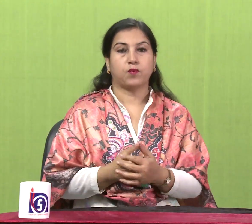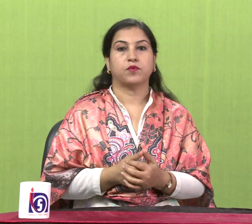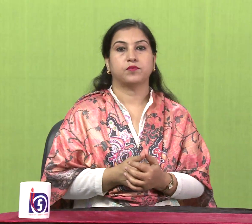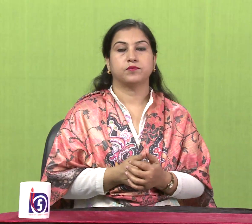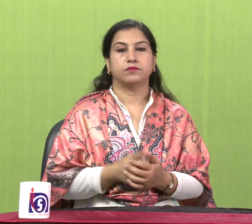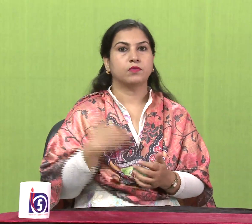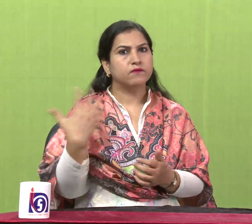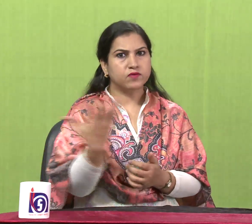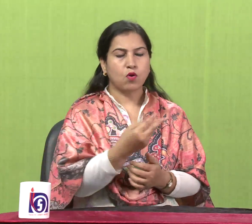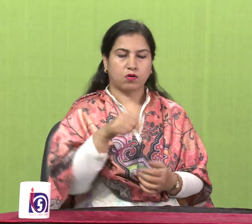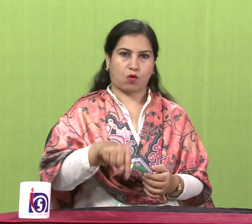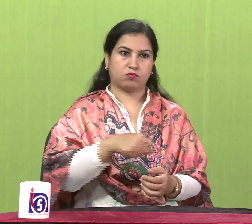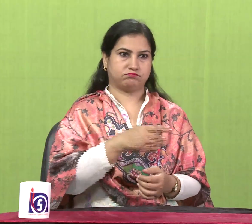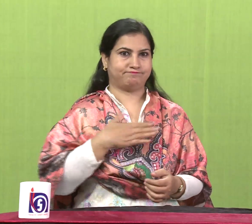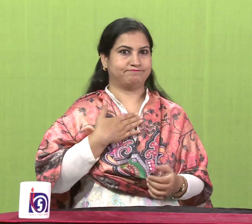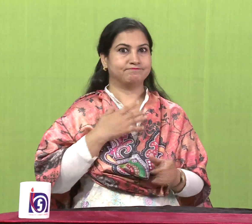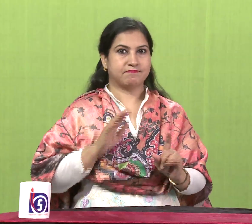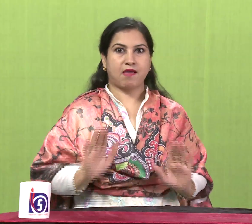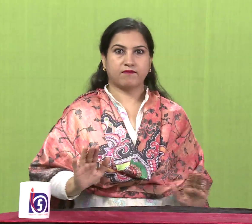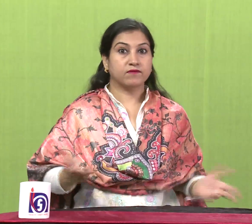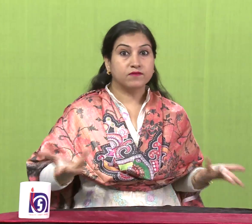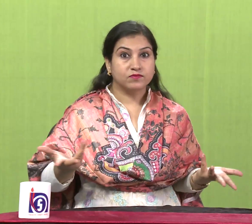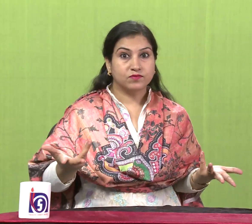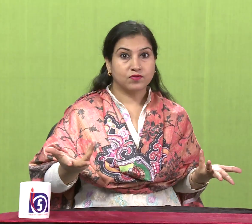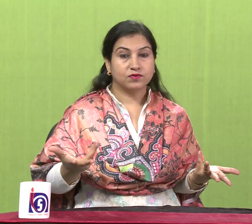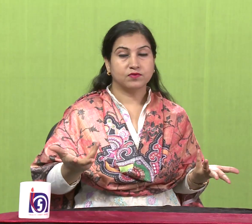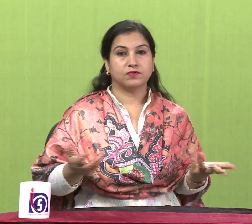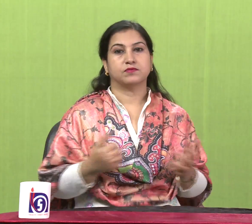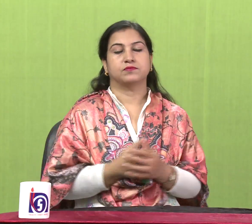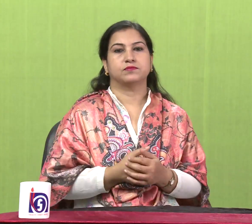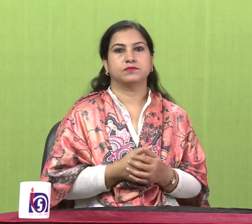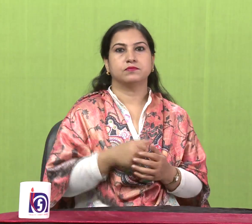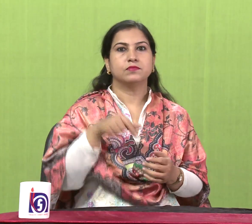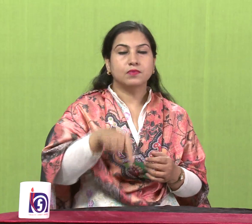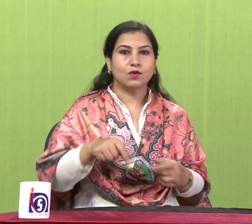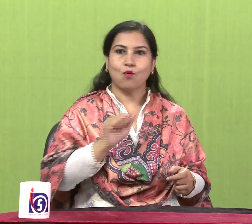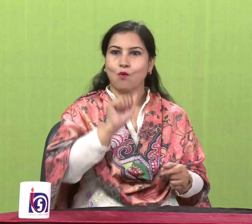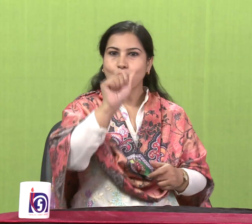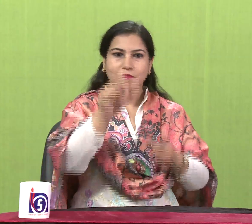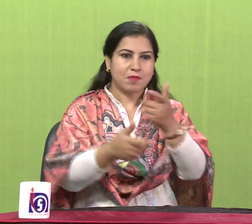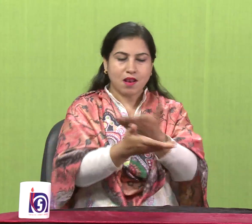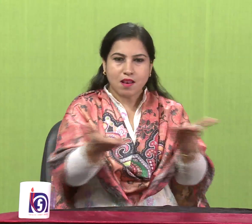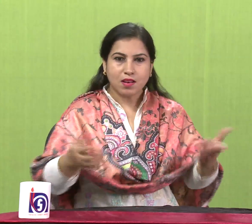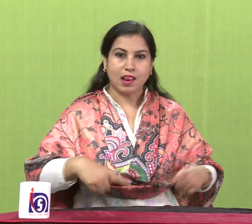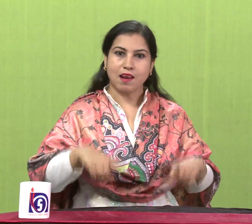We should be happy that the life expectancy